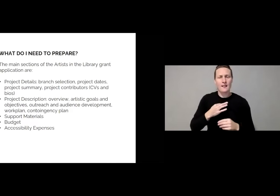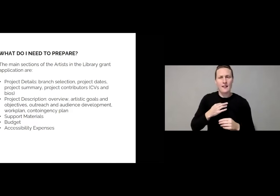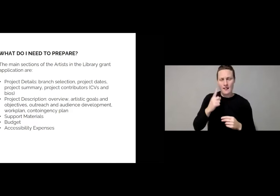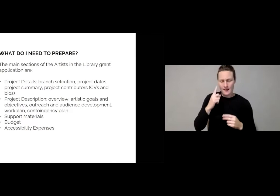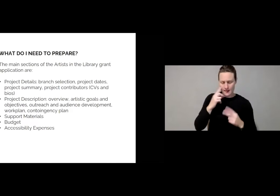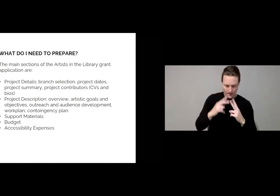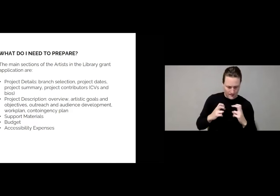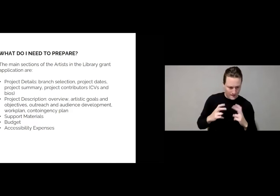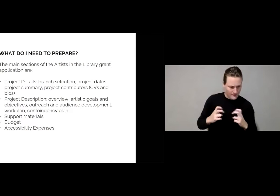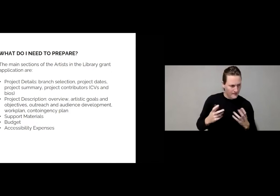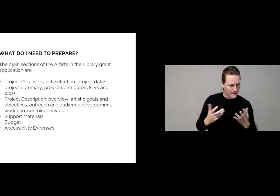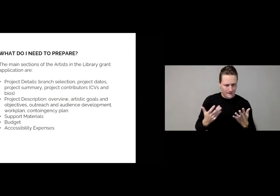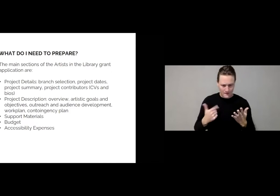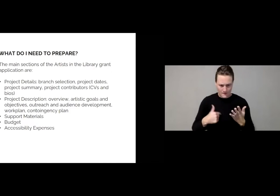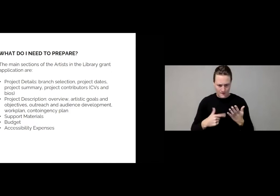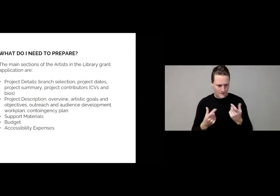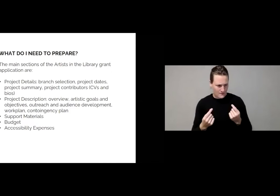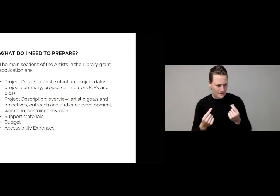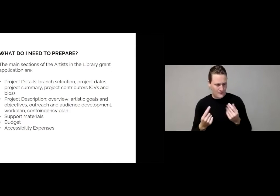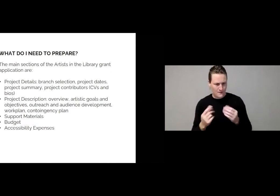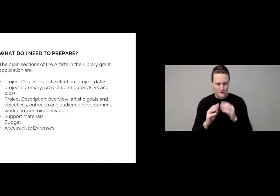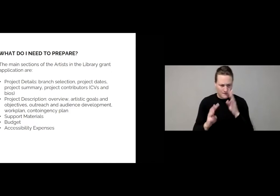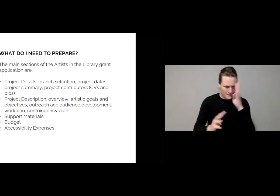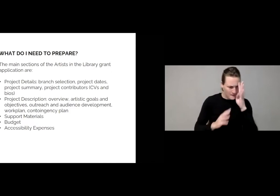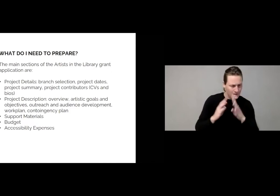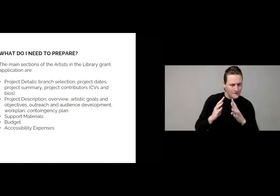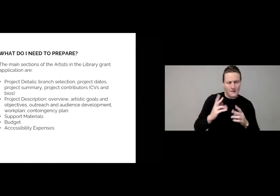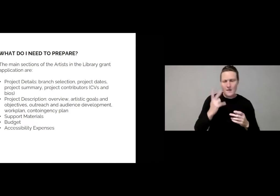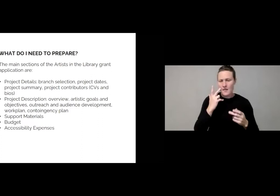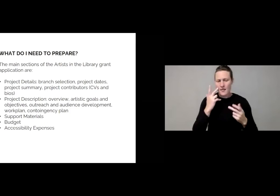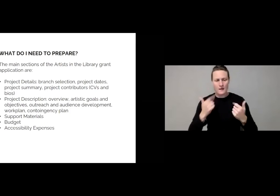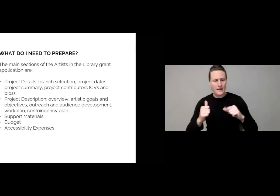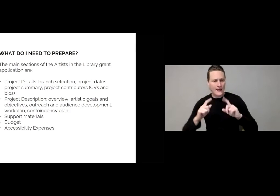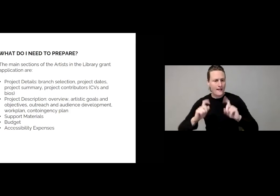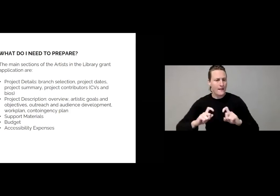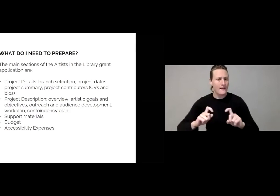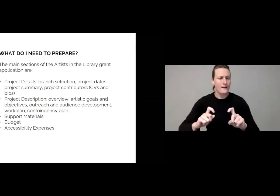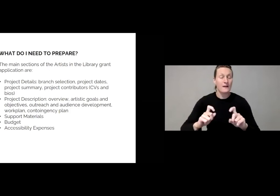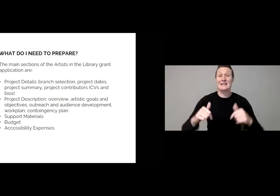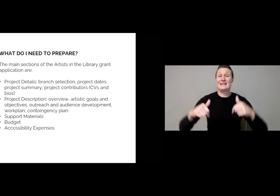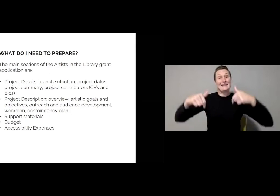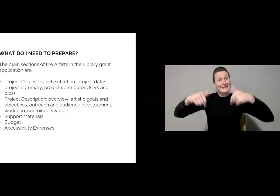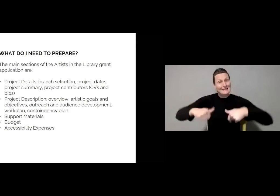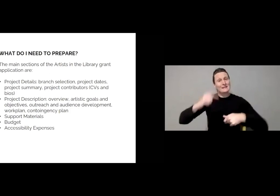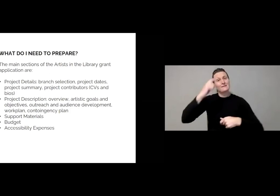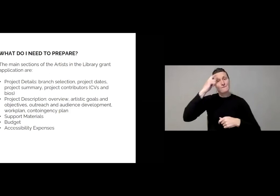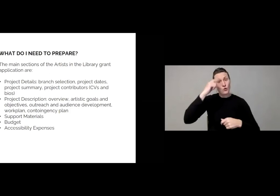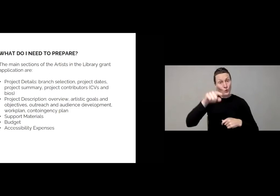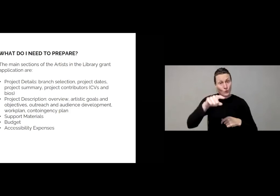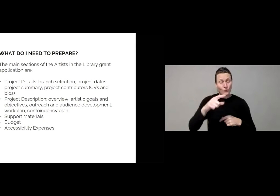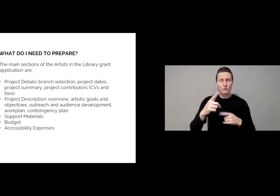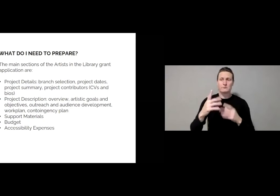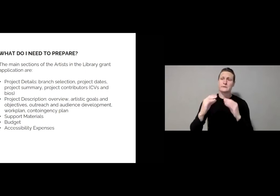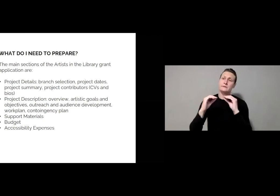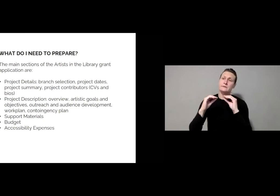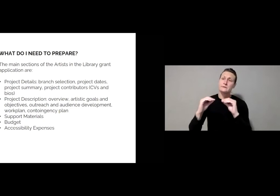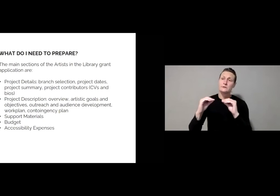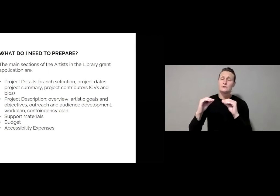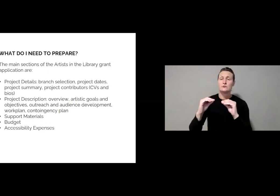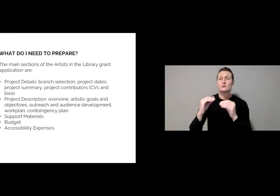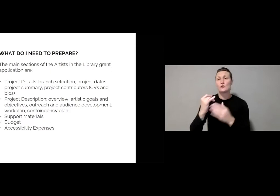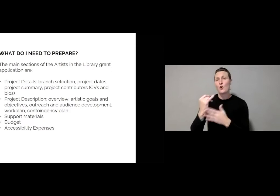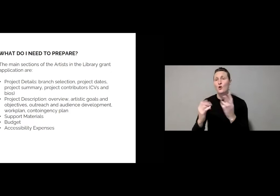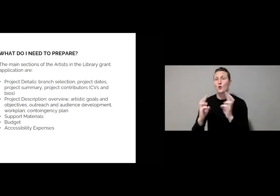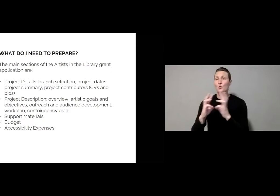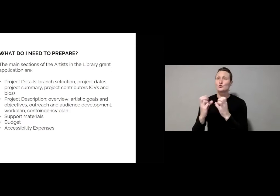here to teach classes and deliver programming. We want you to feel like you're really here to explore your own practice and, you know,